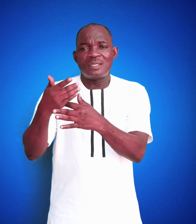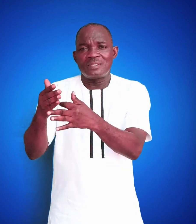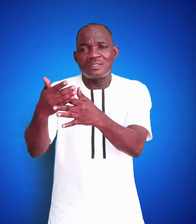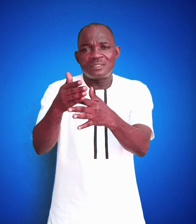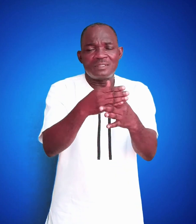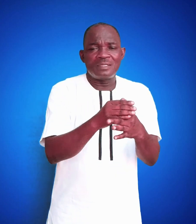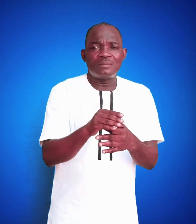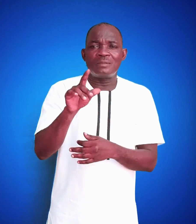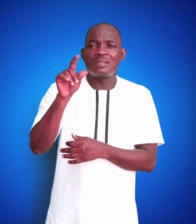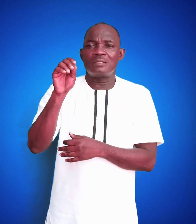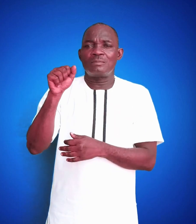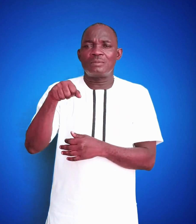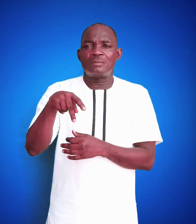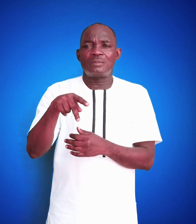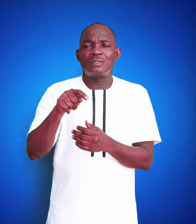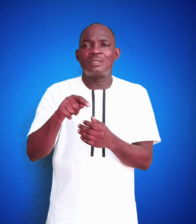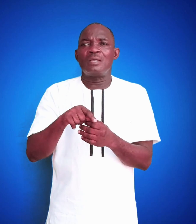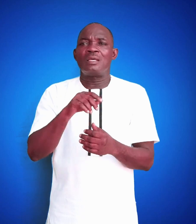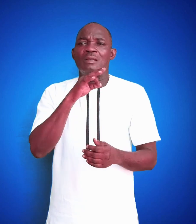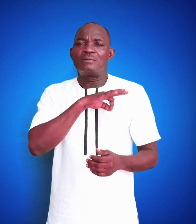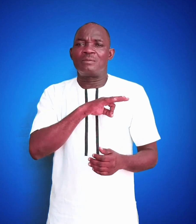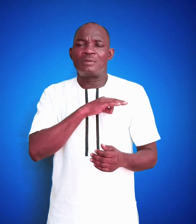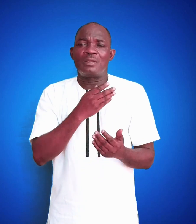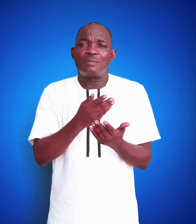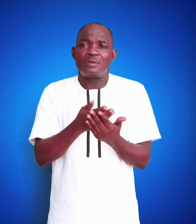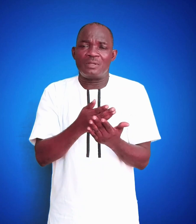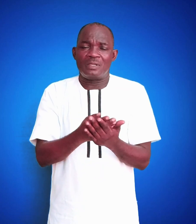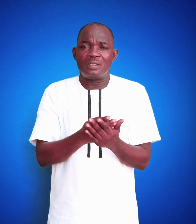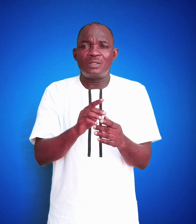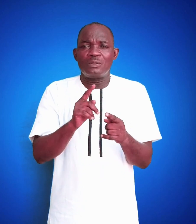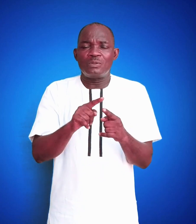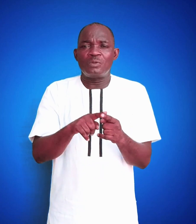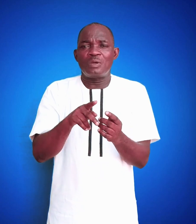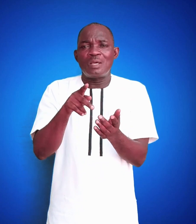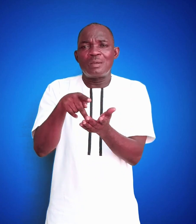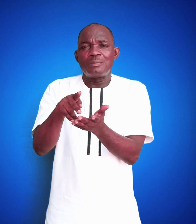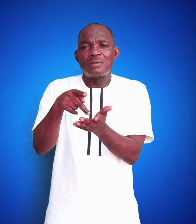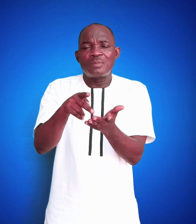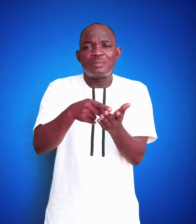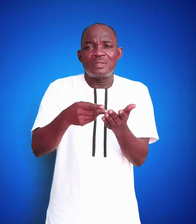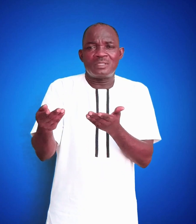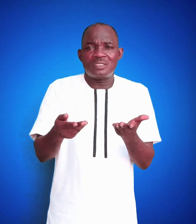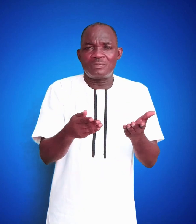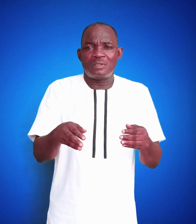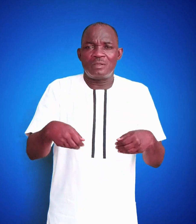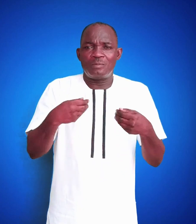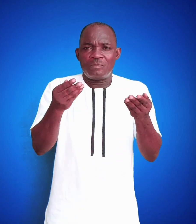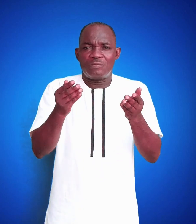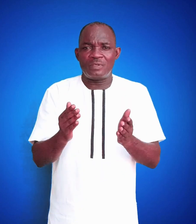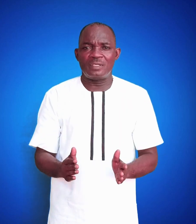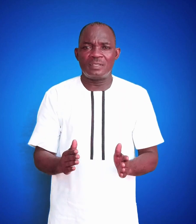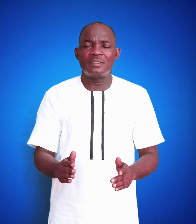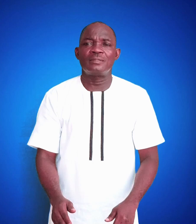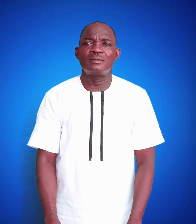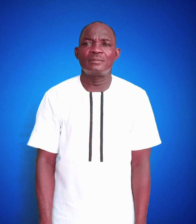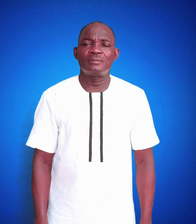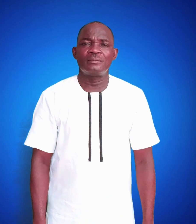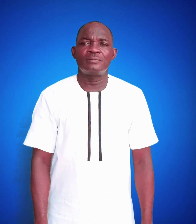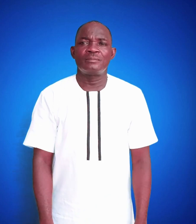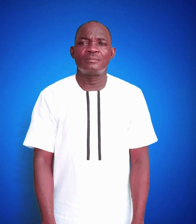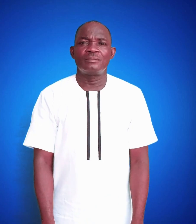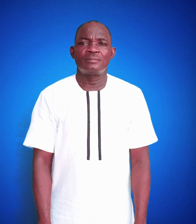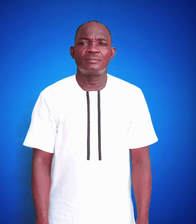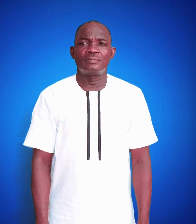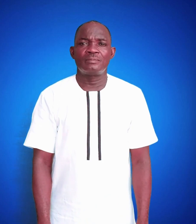Disburse LEAP beneficiary grants to payment service providers.